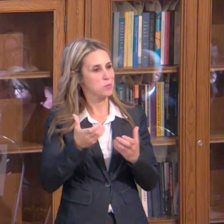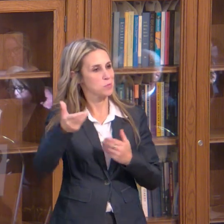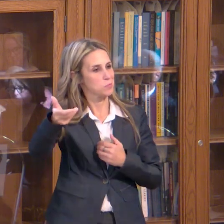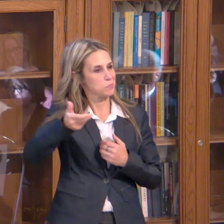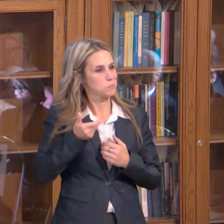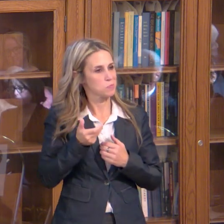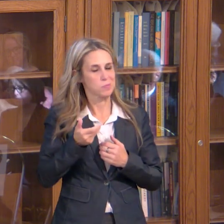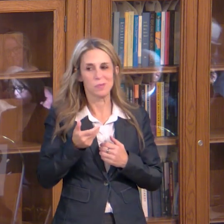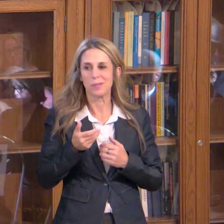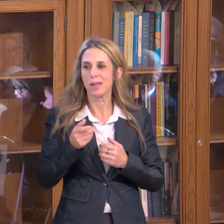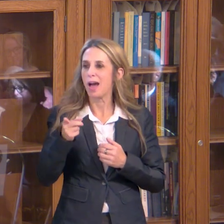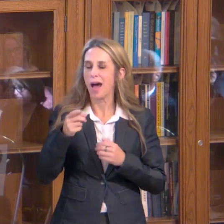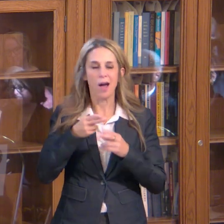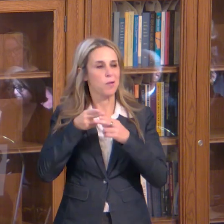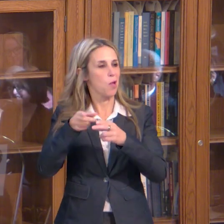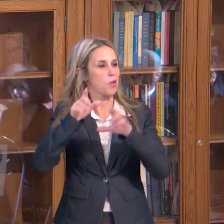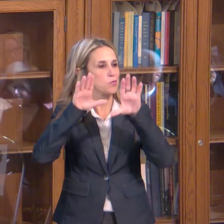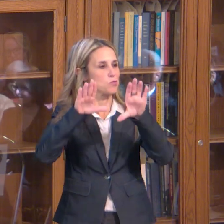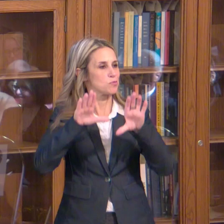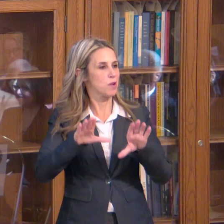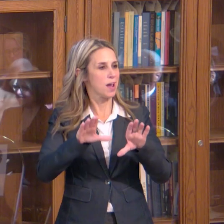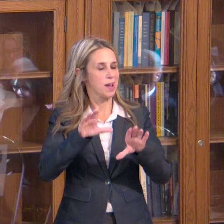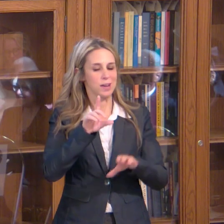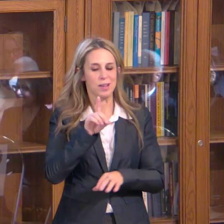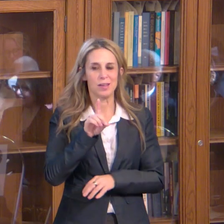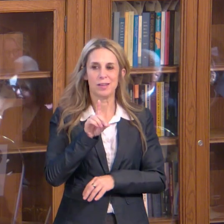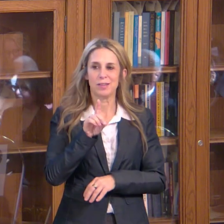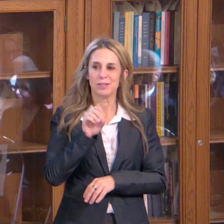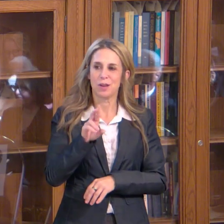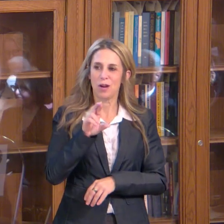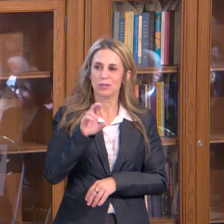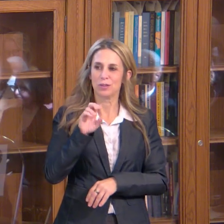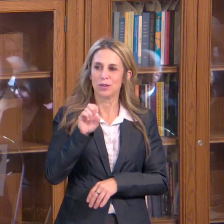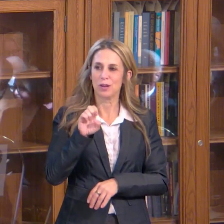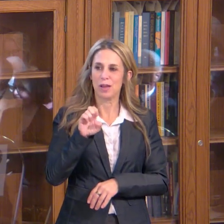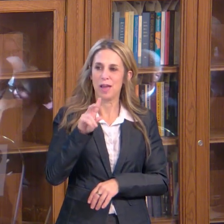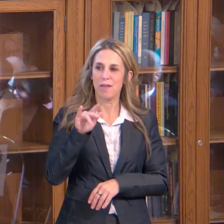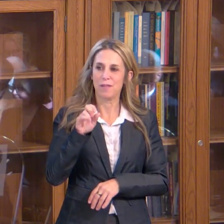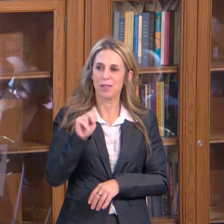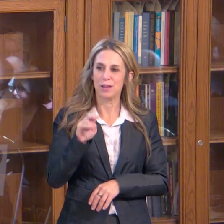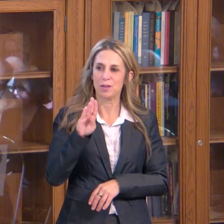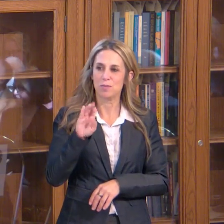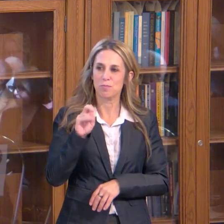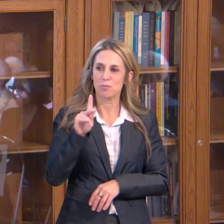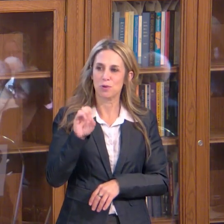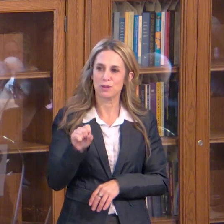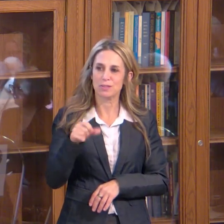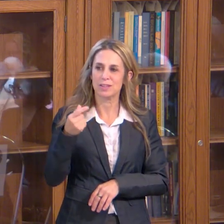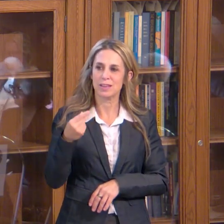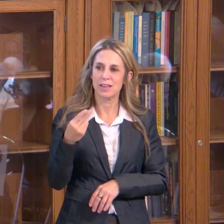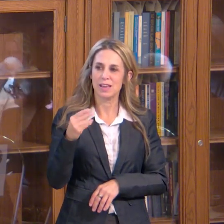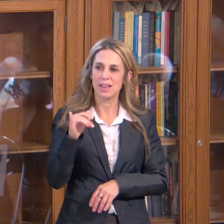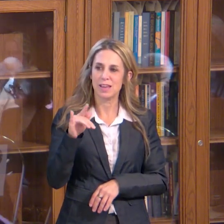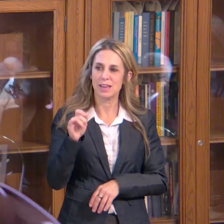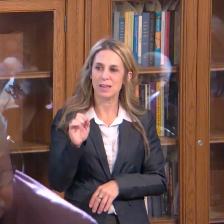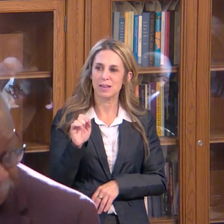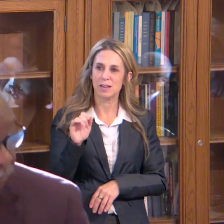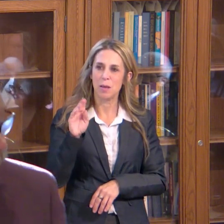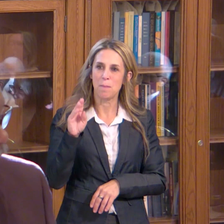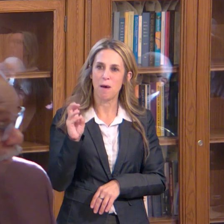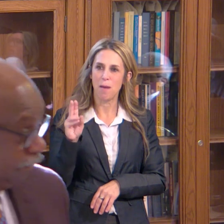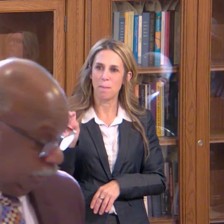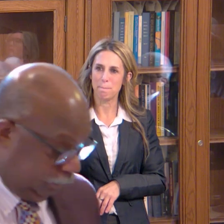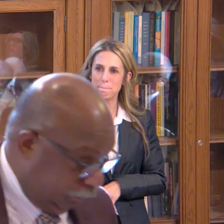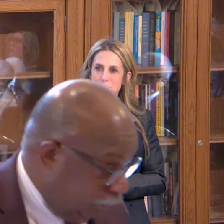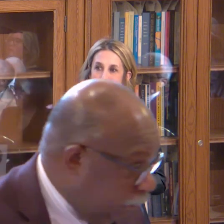great doctor I call the great Dr Evelyn R hien who is one who needs no introduction for those